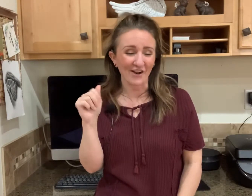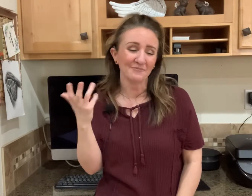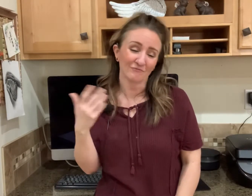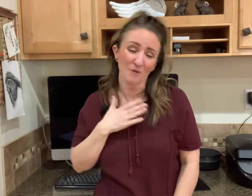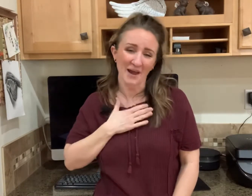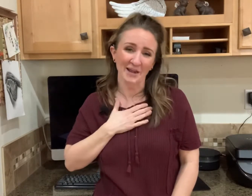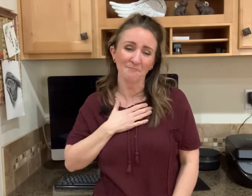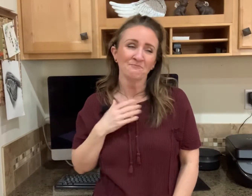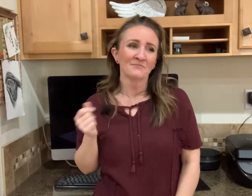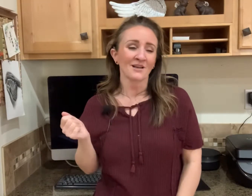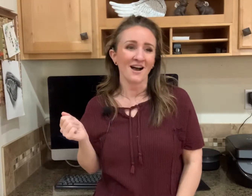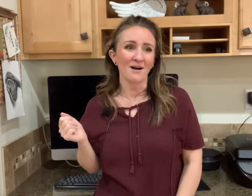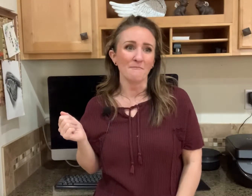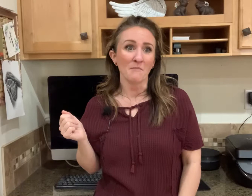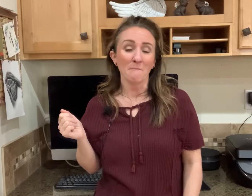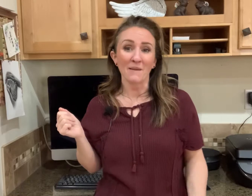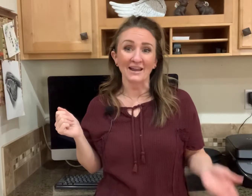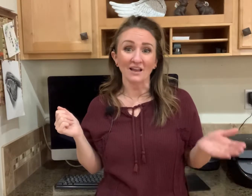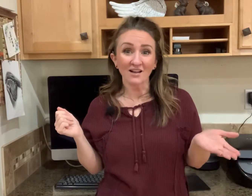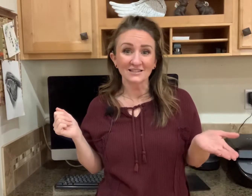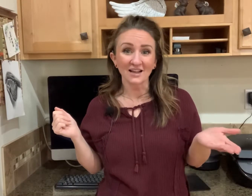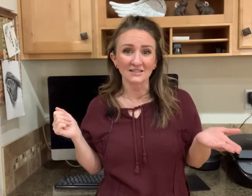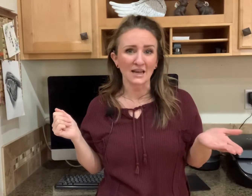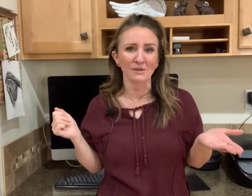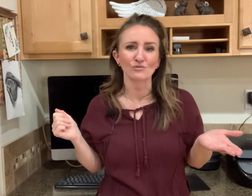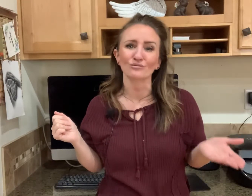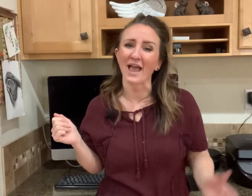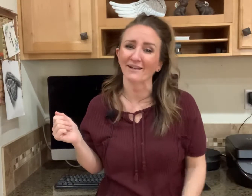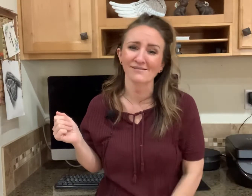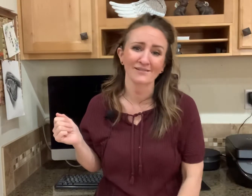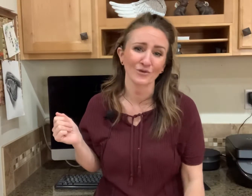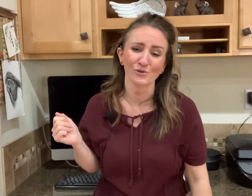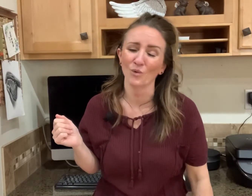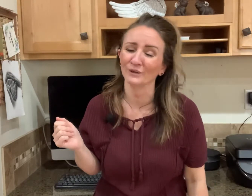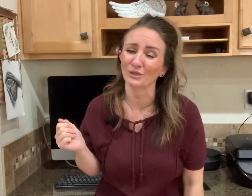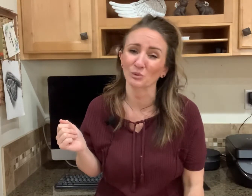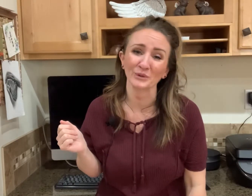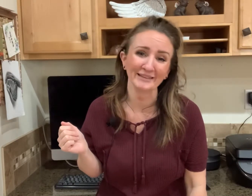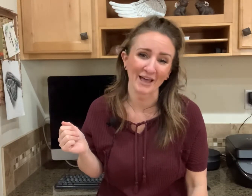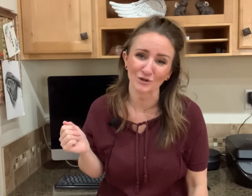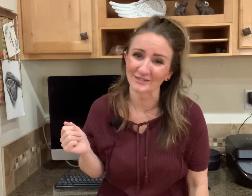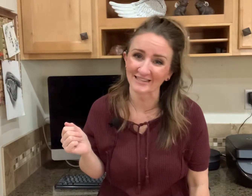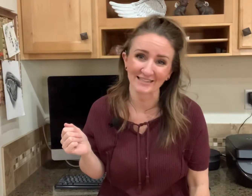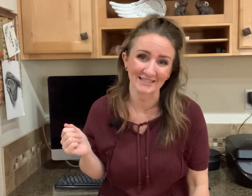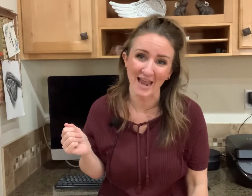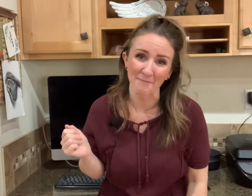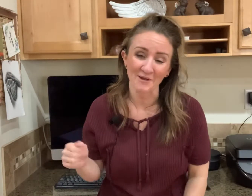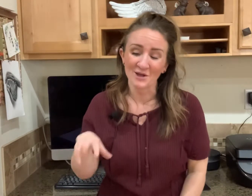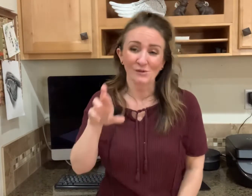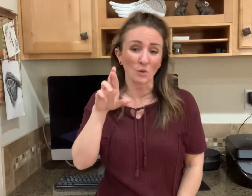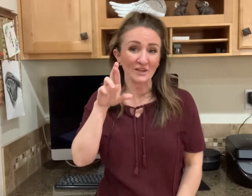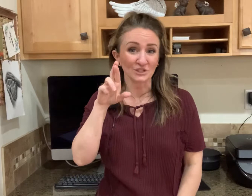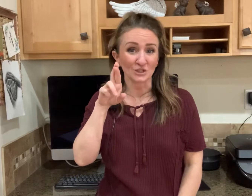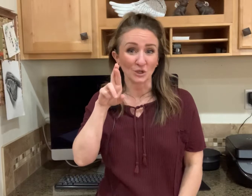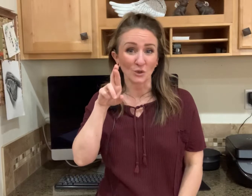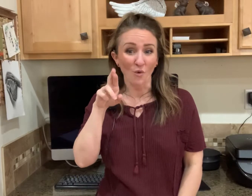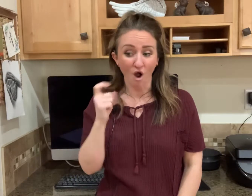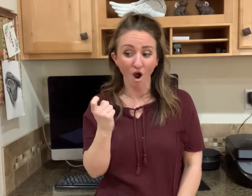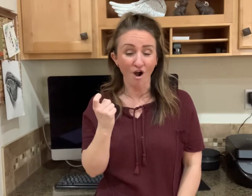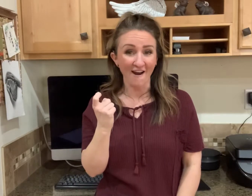for my name. My youngest son's name is Rex. There's only 3 letters in his name, so we just do